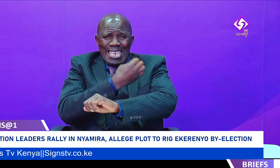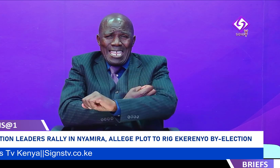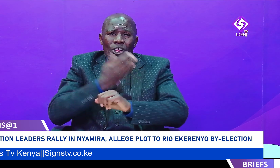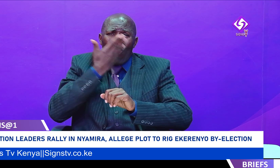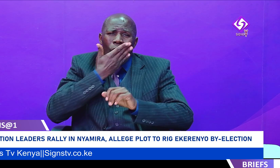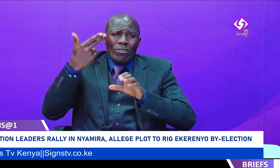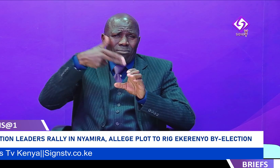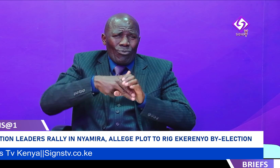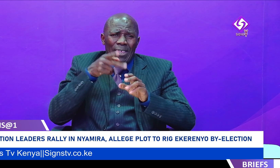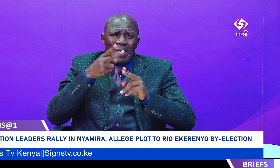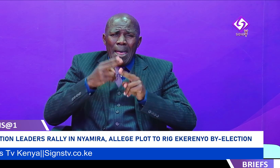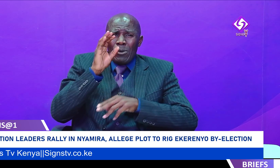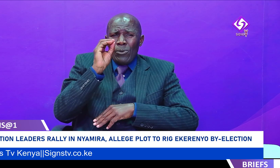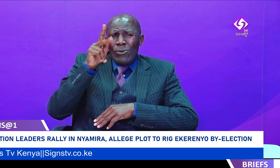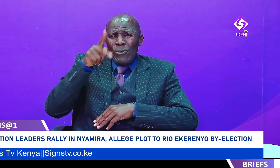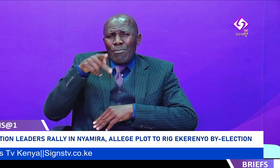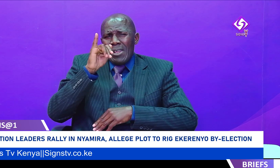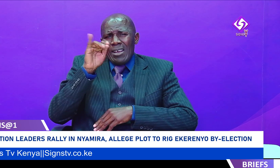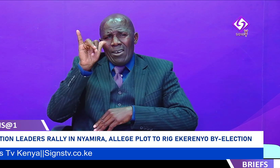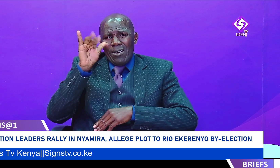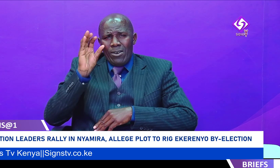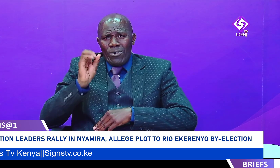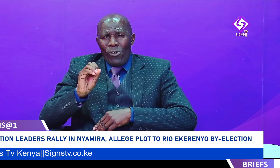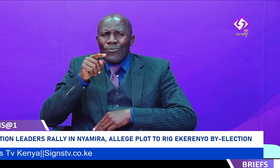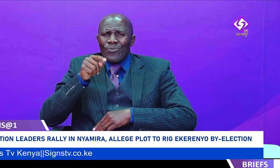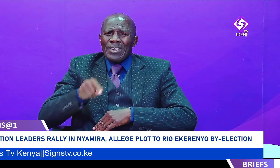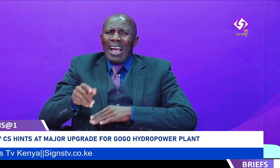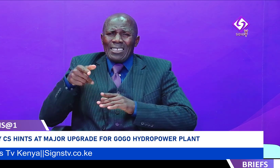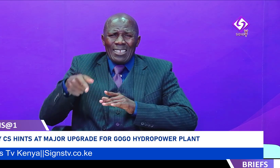The Cabinet Secretary for Energy and Petroleum, Opiyo Wandayi,